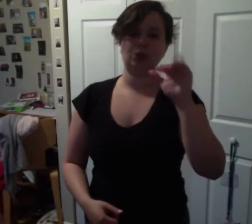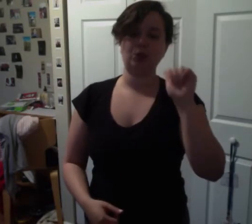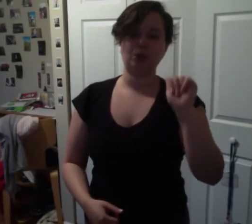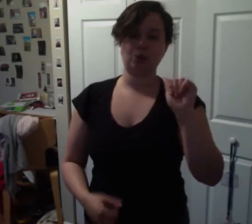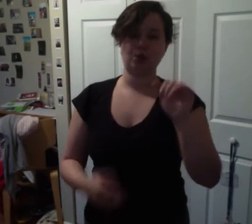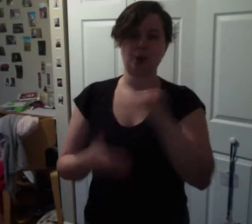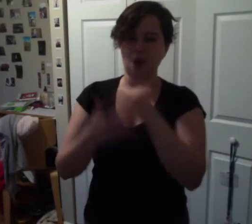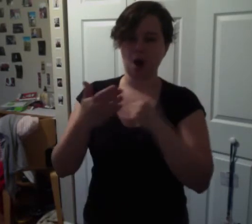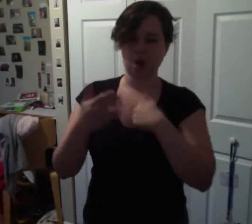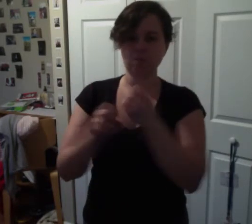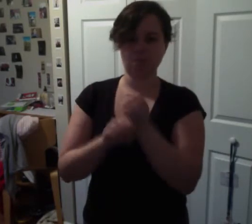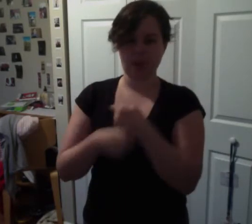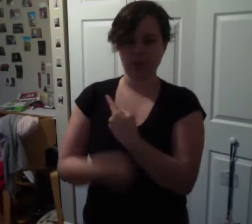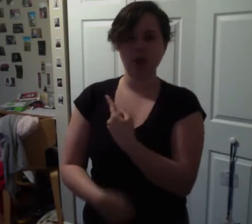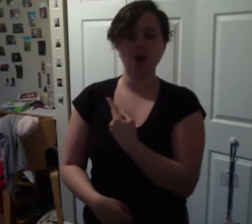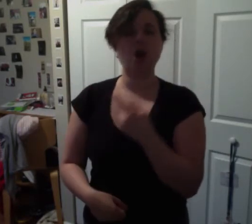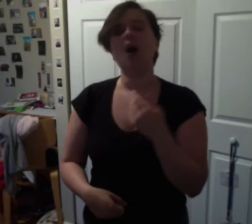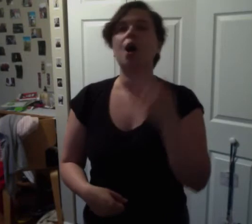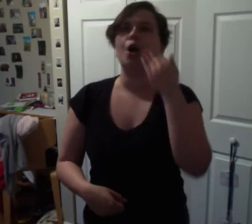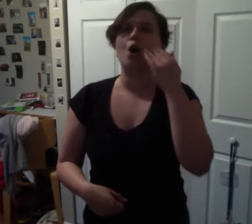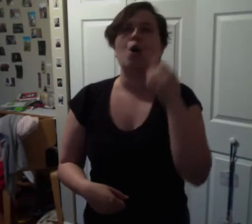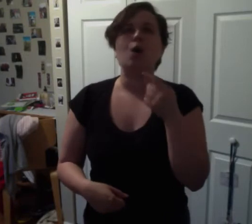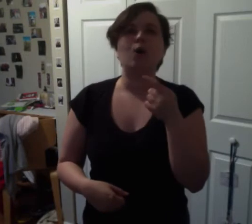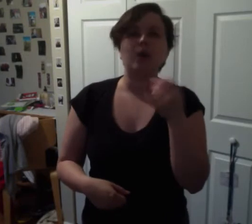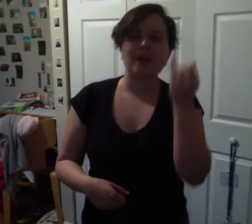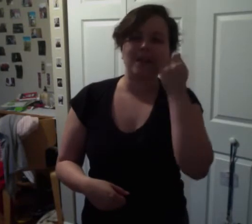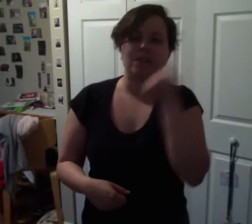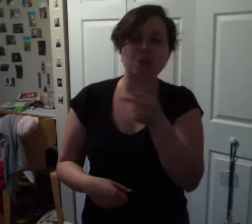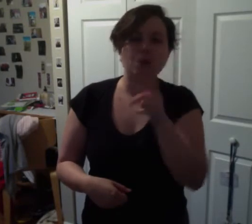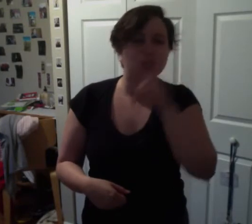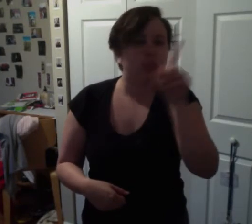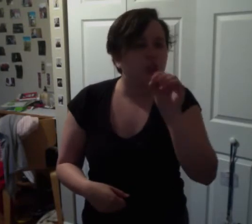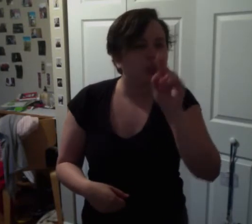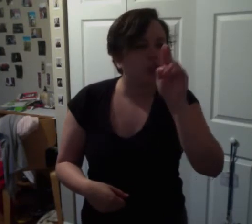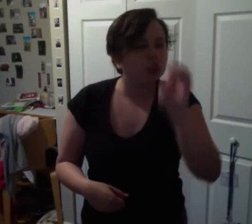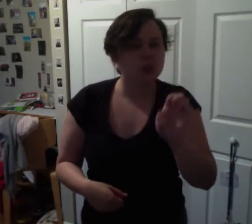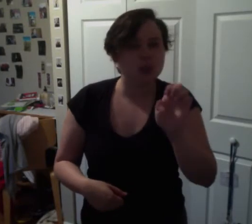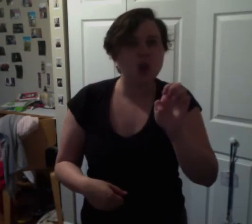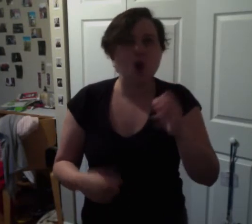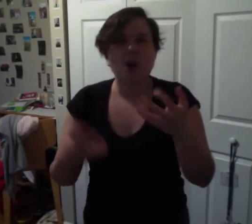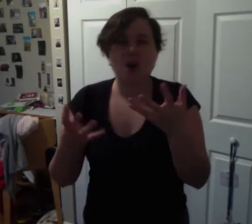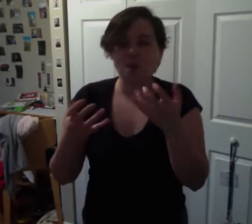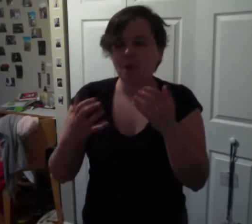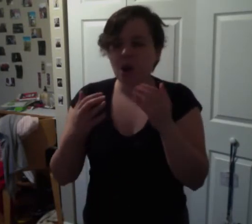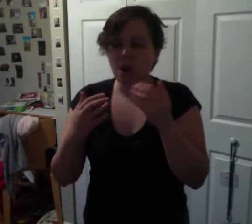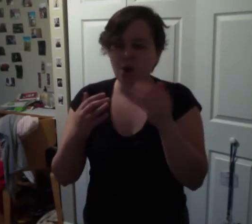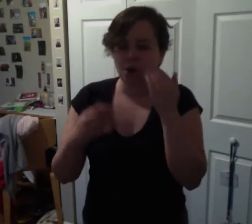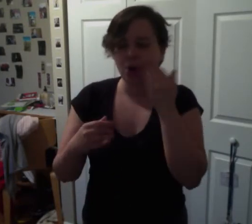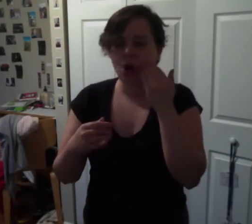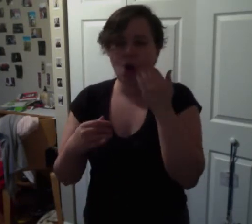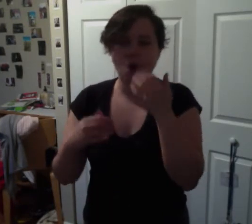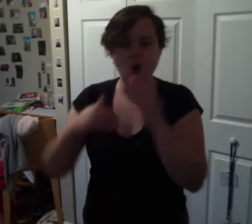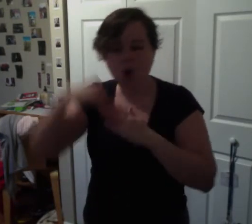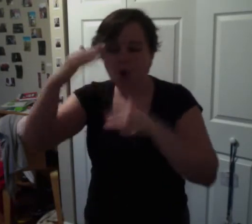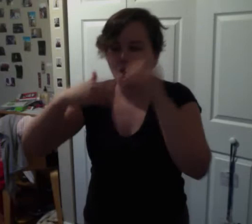junkies, that some of the things that I was doing in these buildings that had been left behind, they were not the uses by which